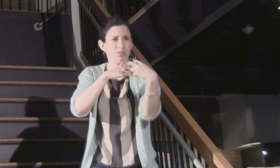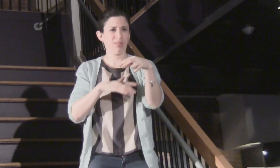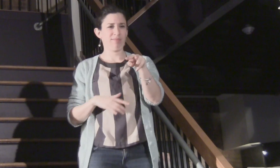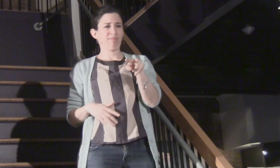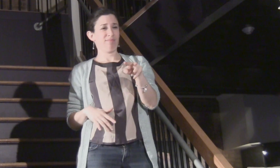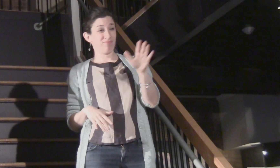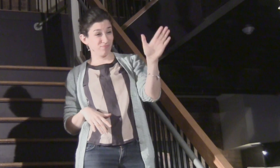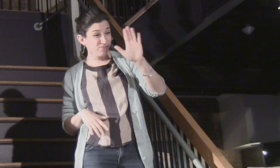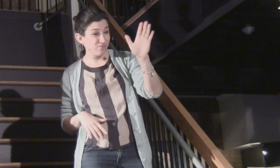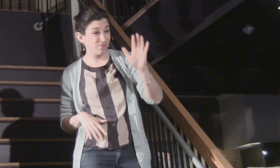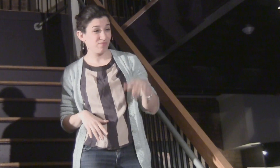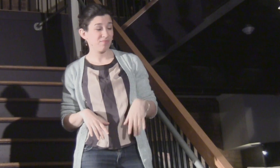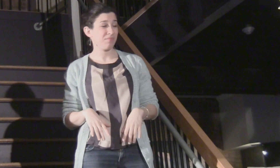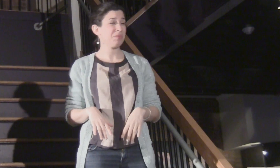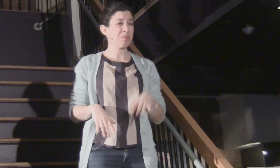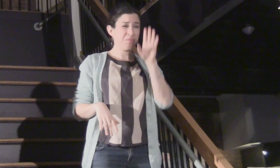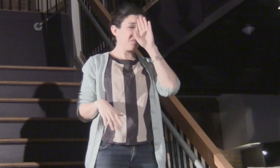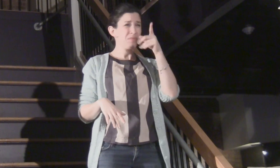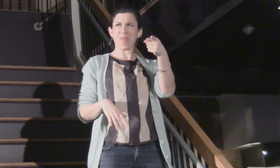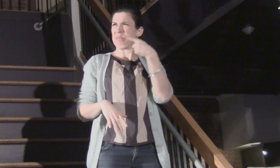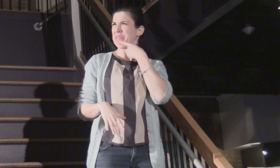came in, and he sat down, and he says,